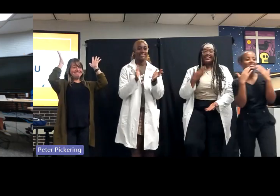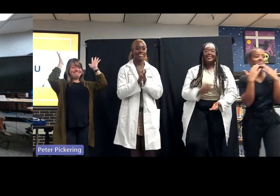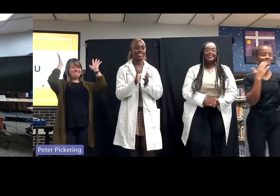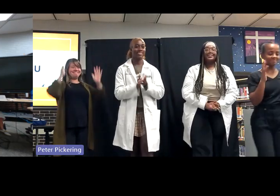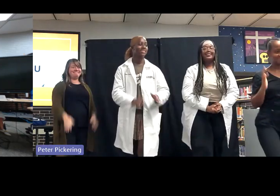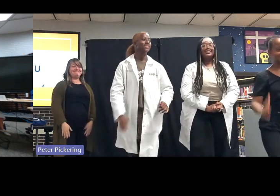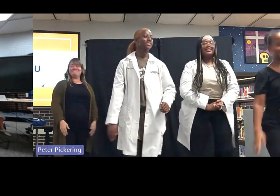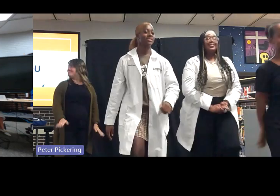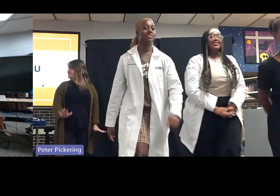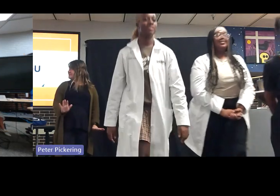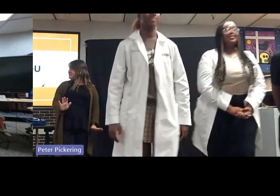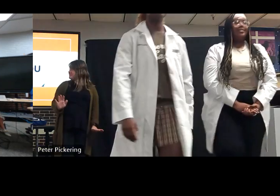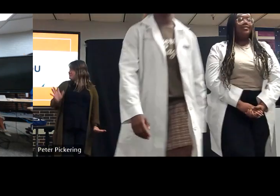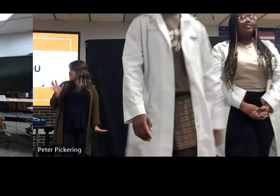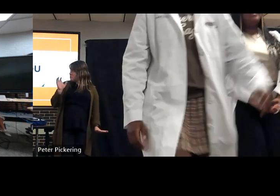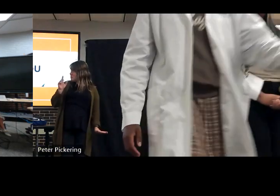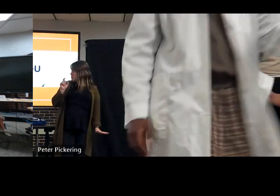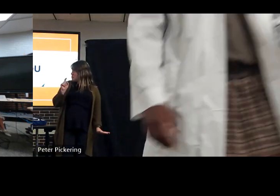Thank you.